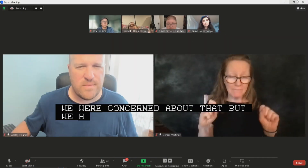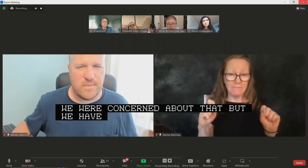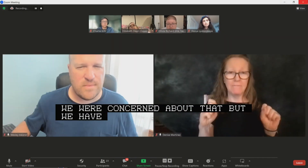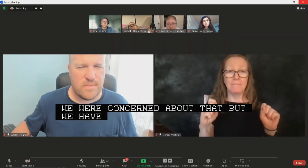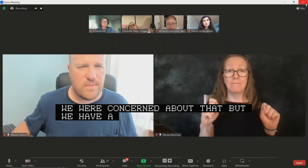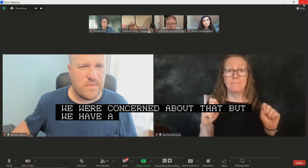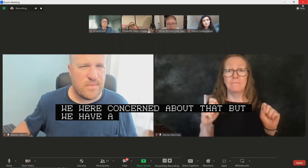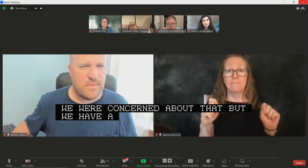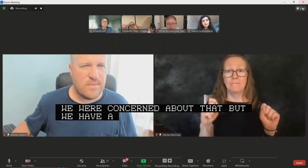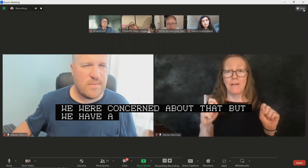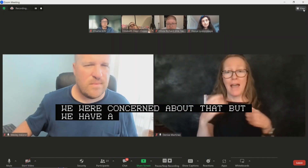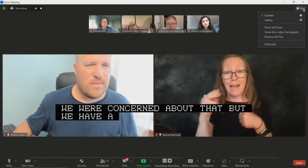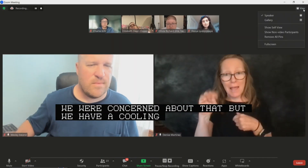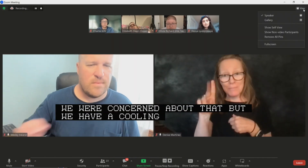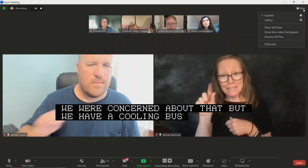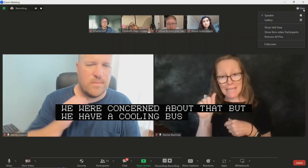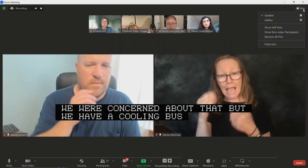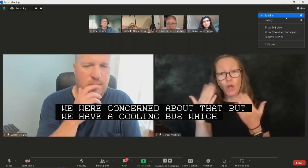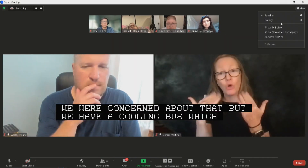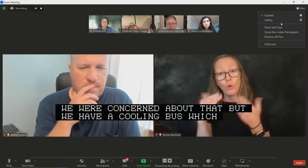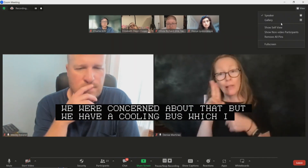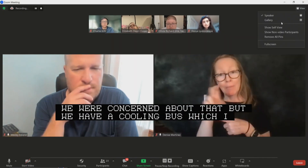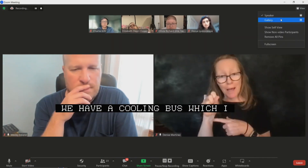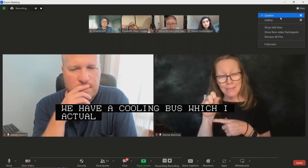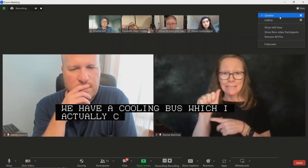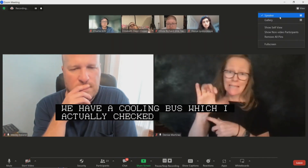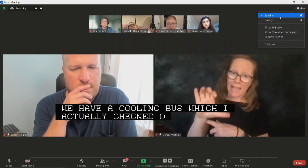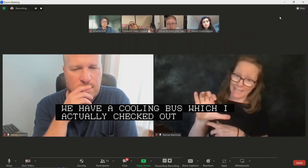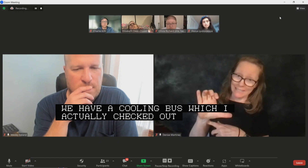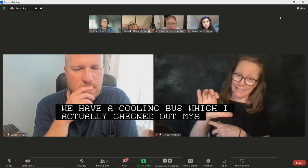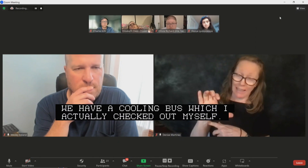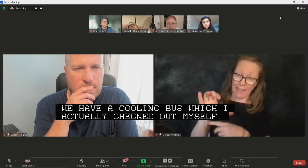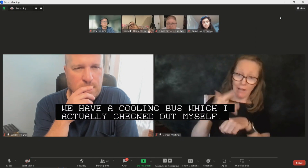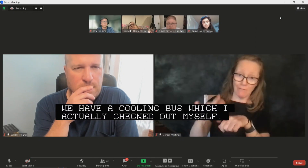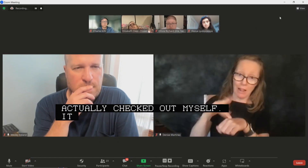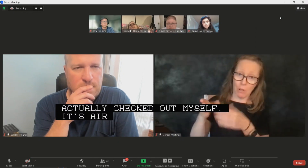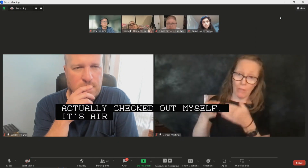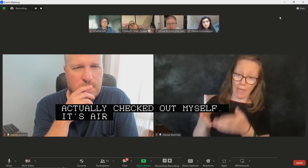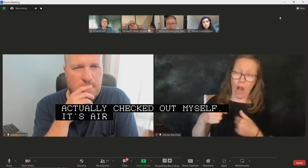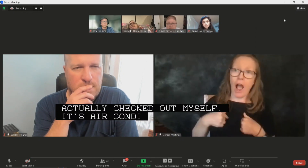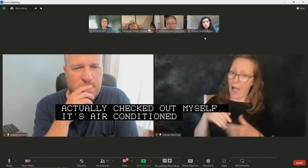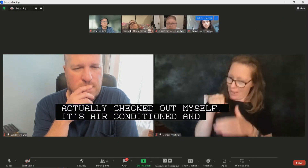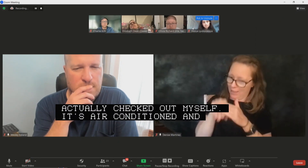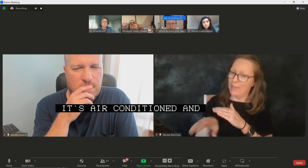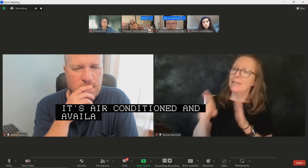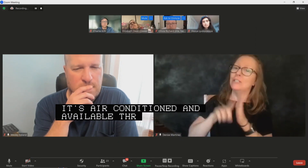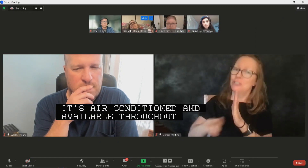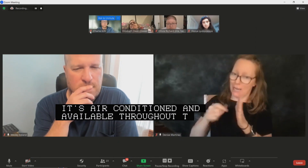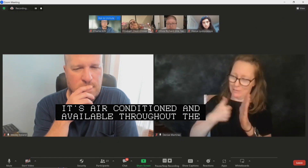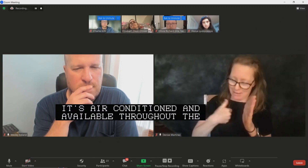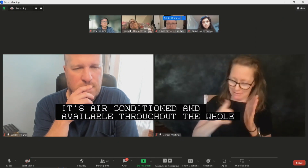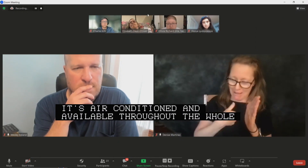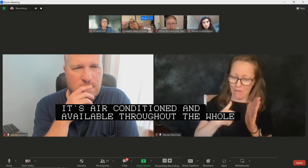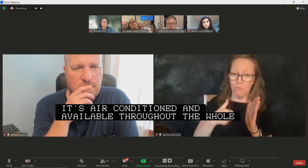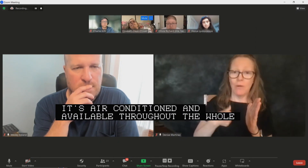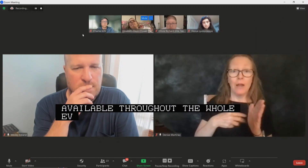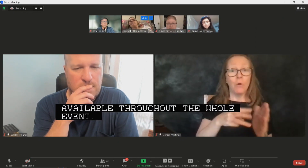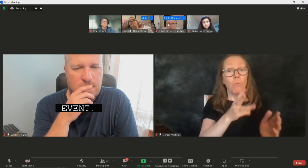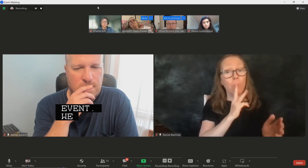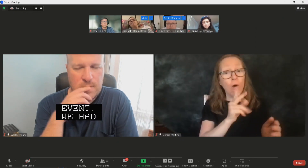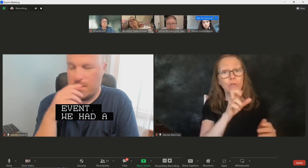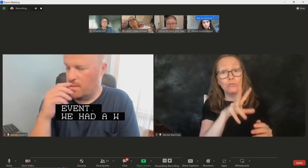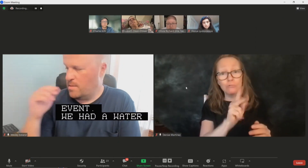myself. It's air conditioned and available throughout the whole event. We had a water truck from Boston Water and Sewer. We could get cold